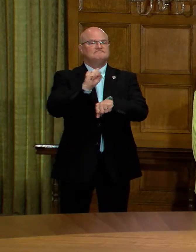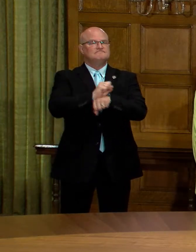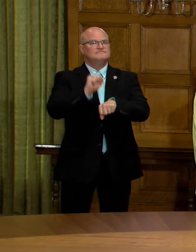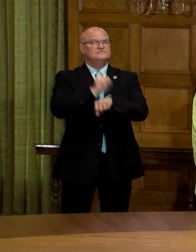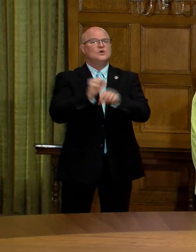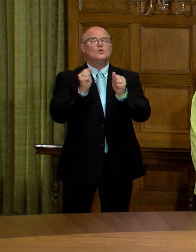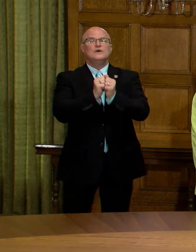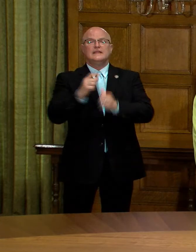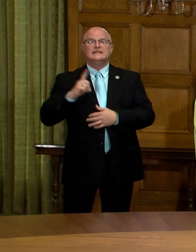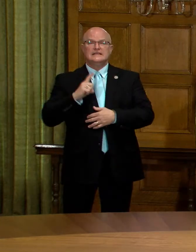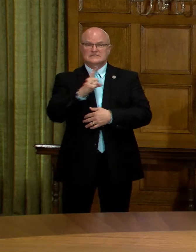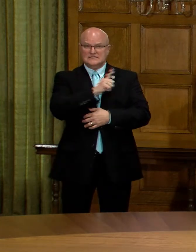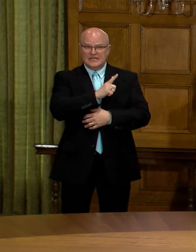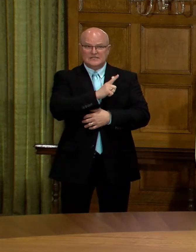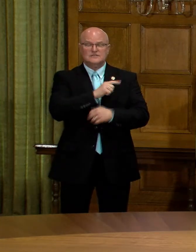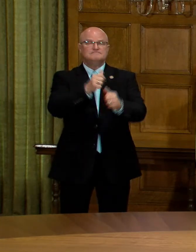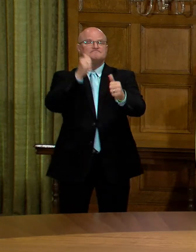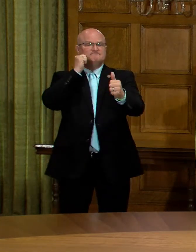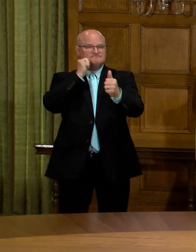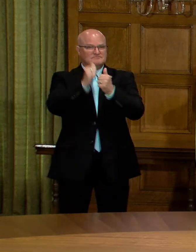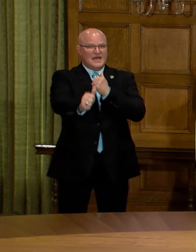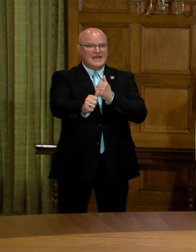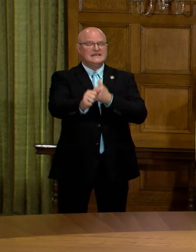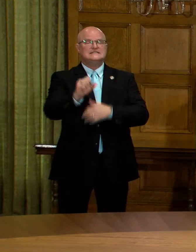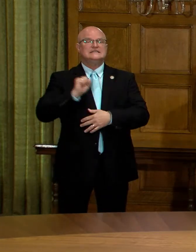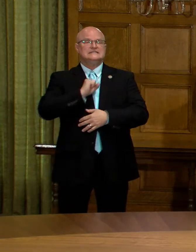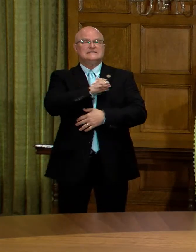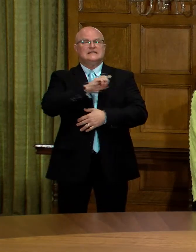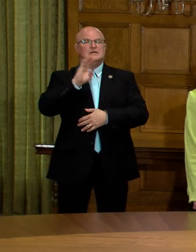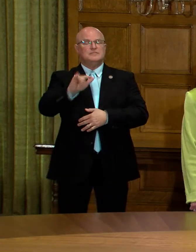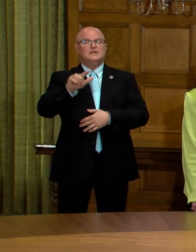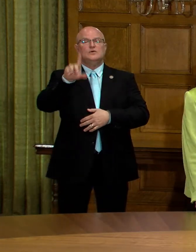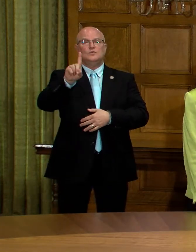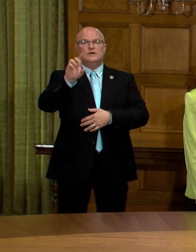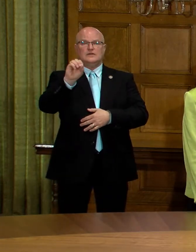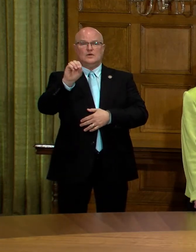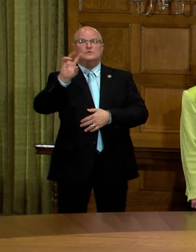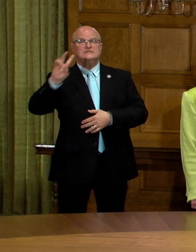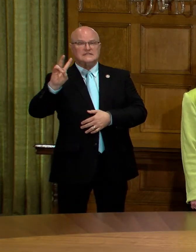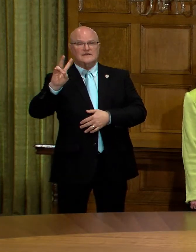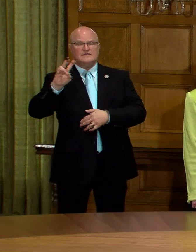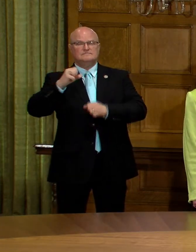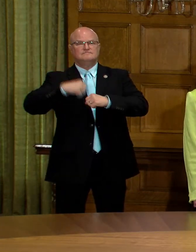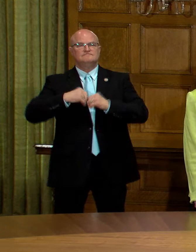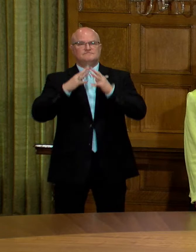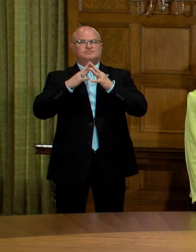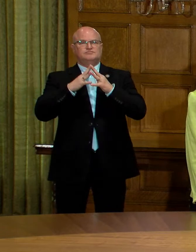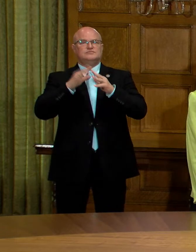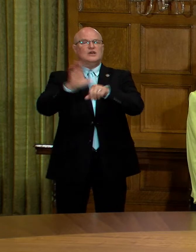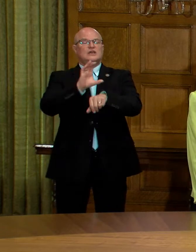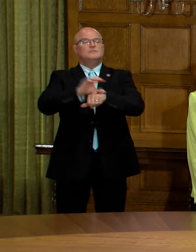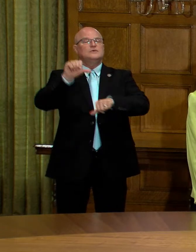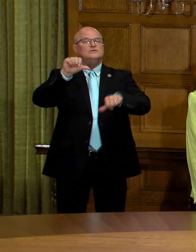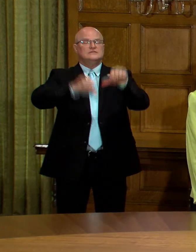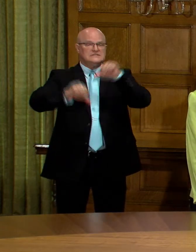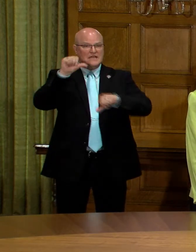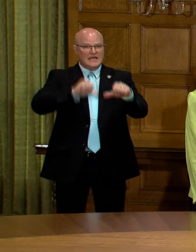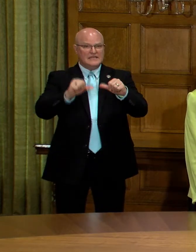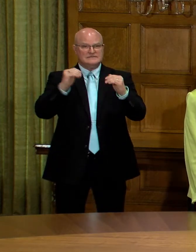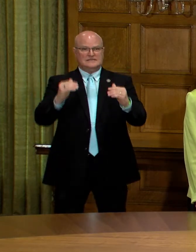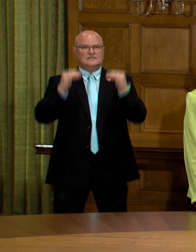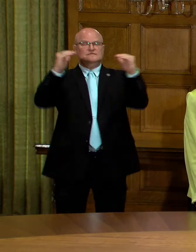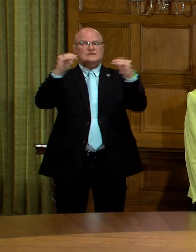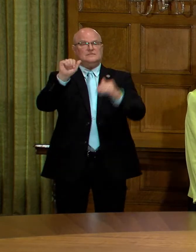in the legislature to pass Senate Bill 107, which is to create the Computer Science Education Advancement